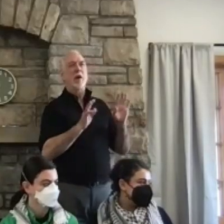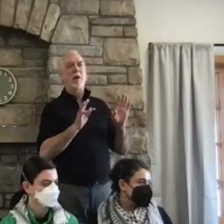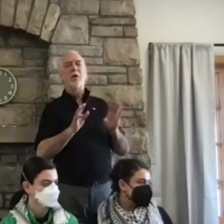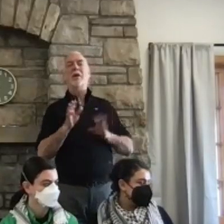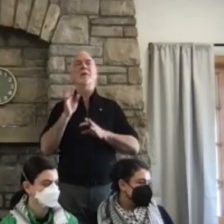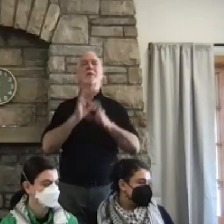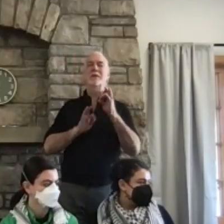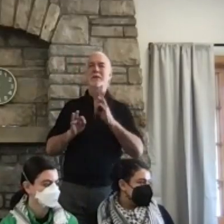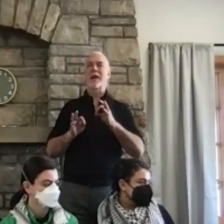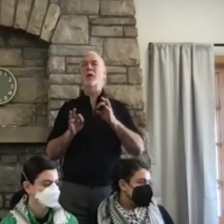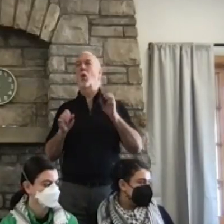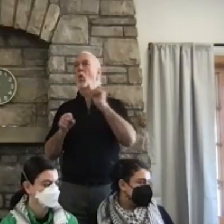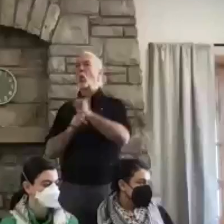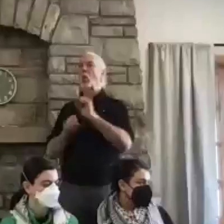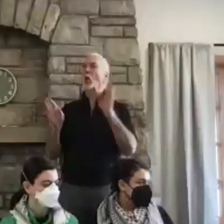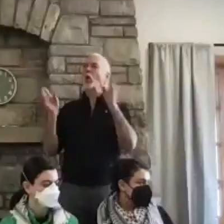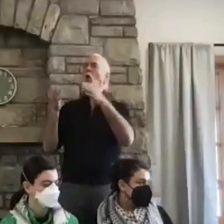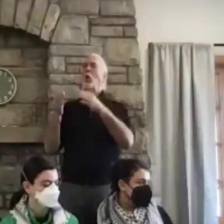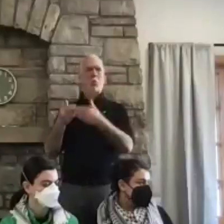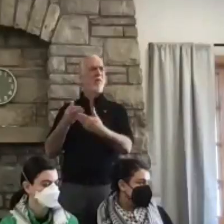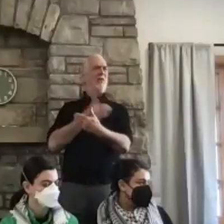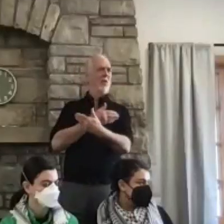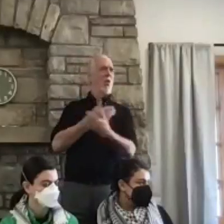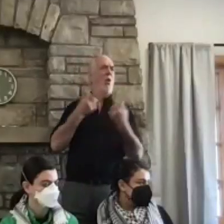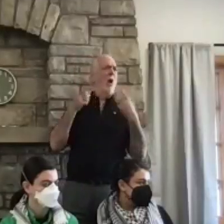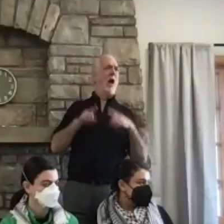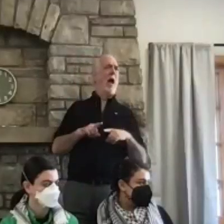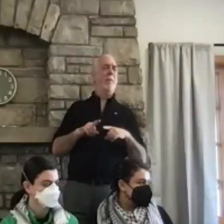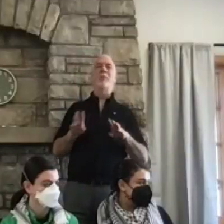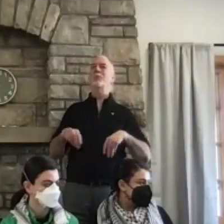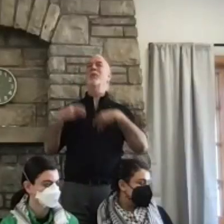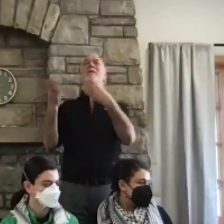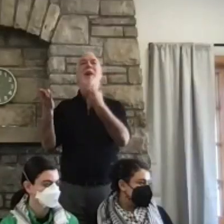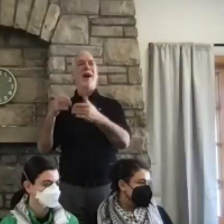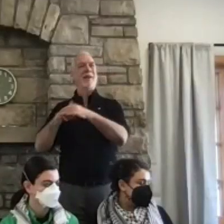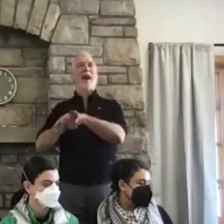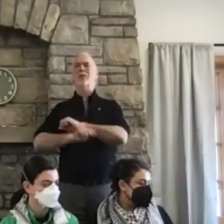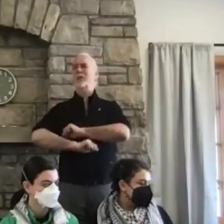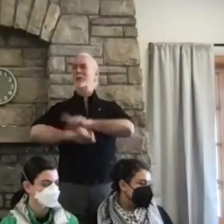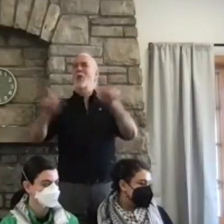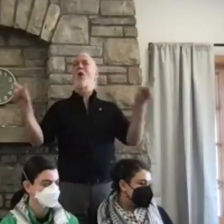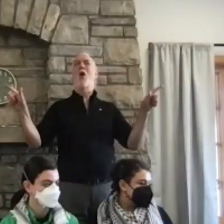work towards proactively providing access for all.